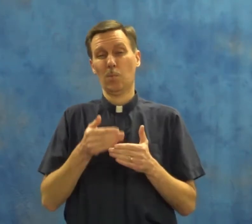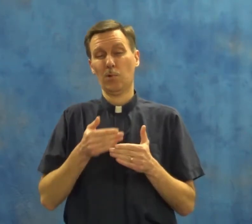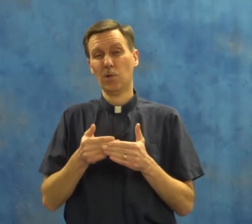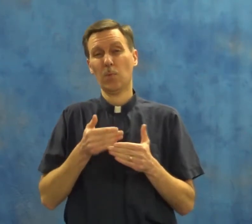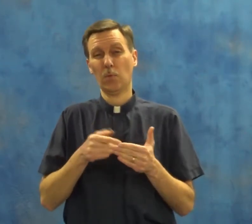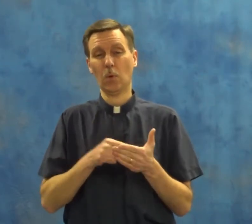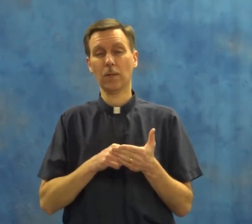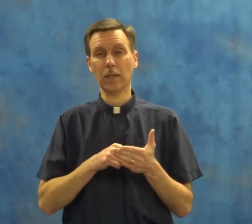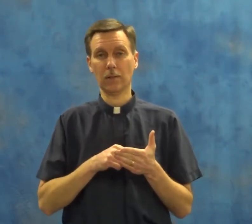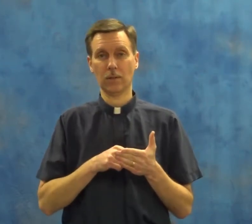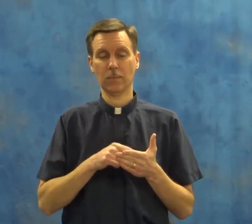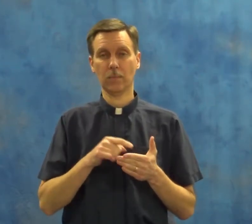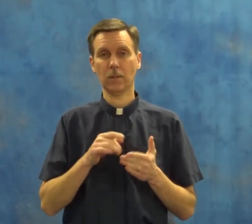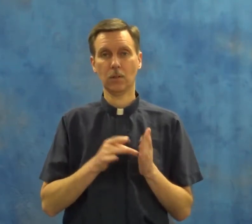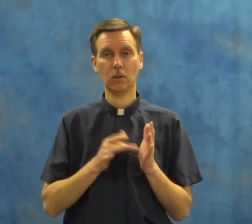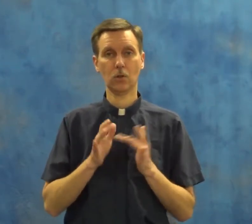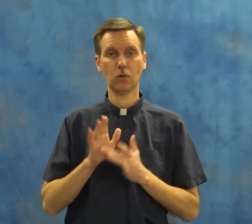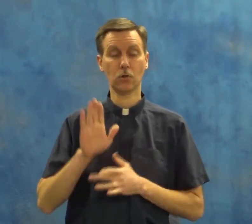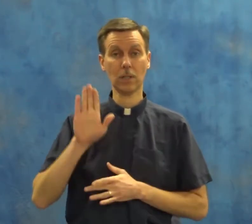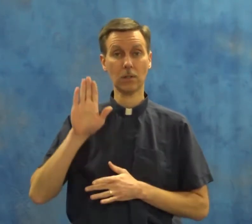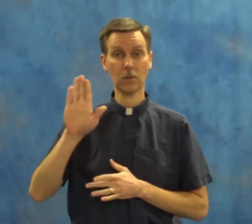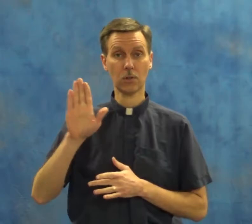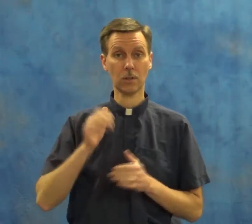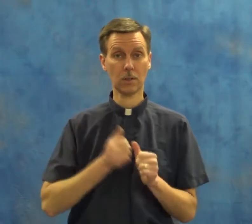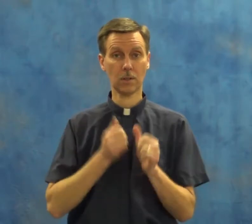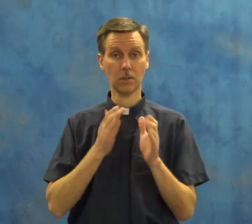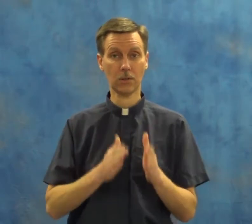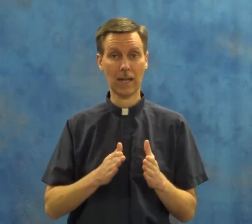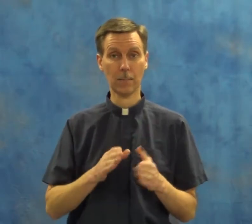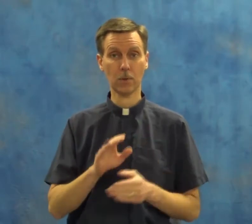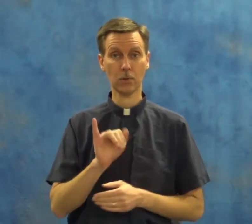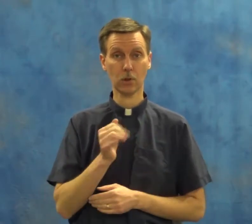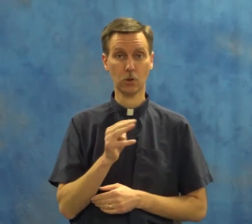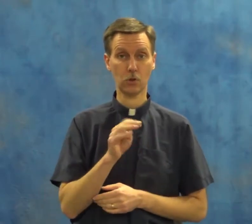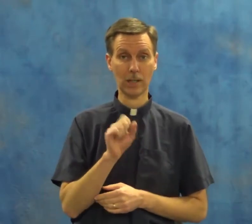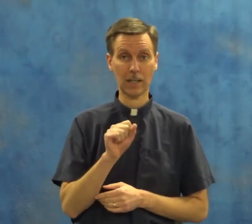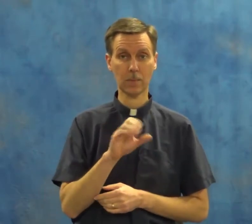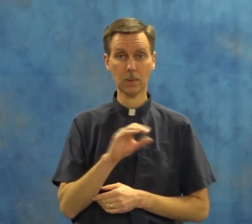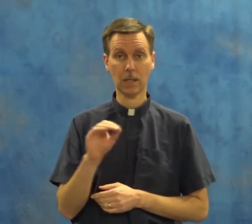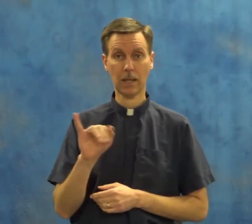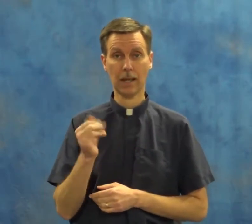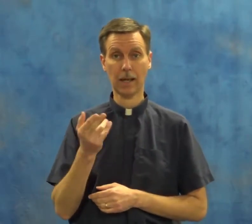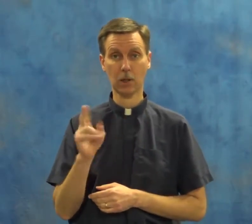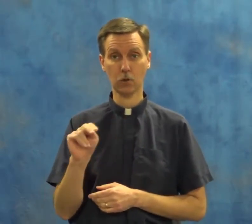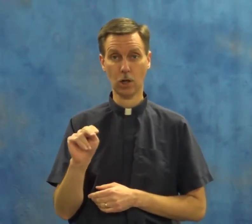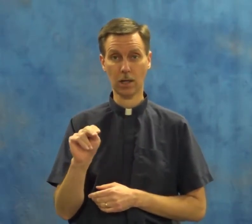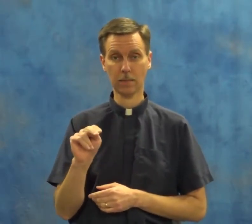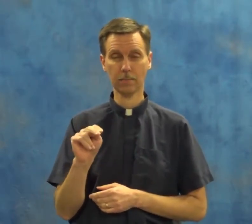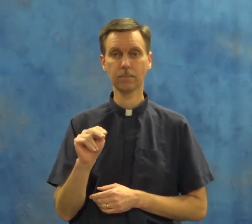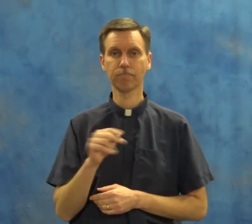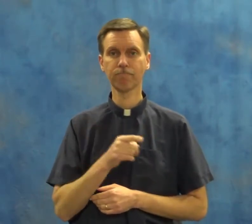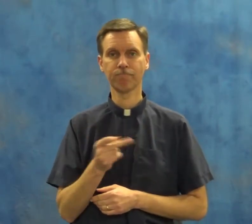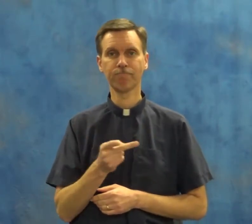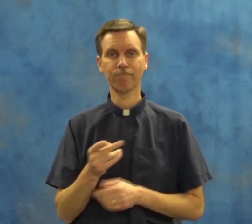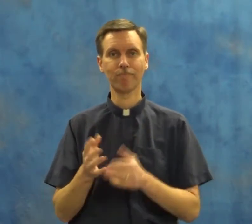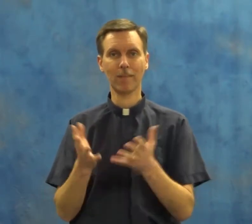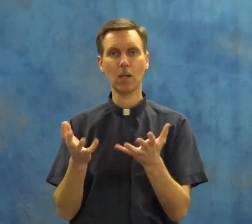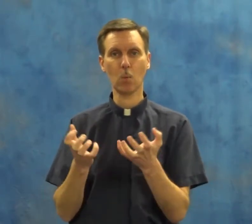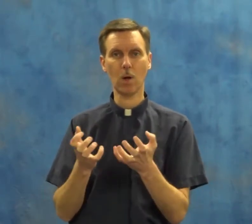Just before this, Jesus' disciples, James and John, they